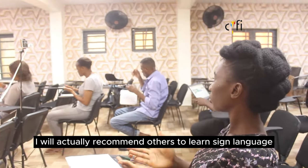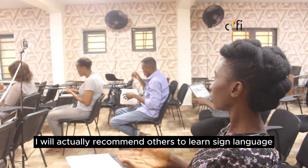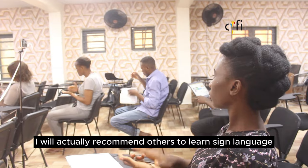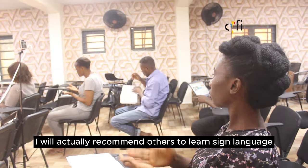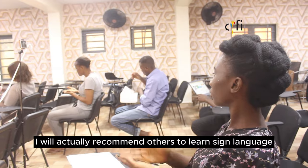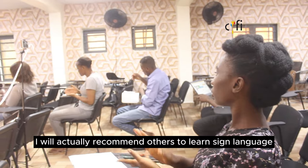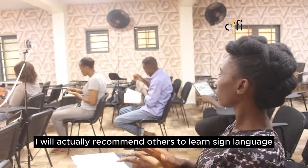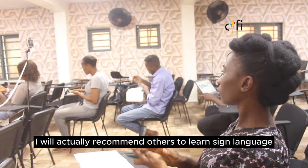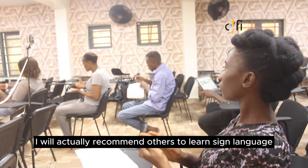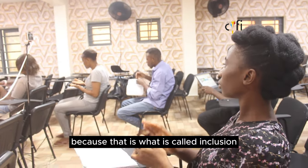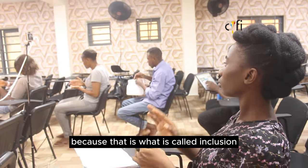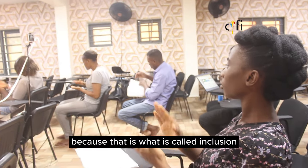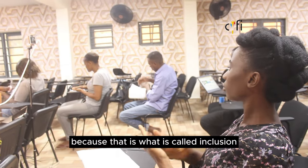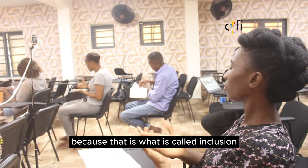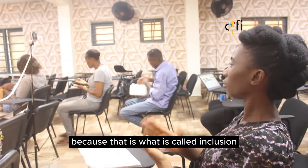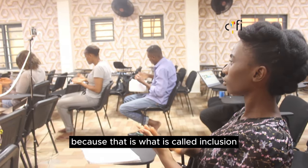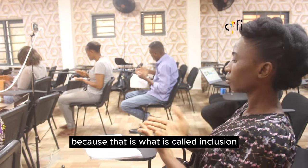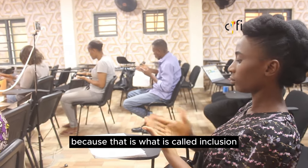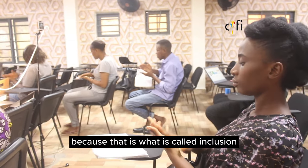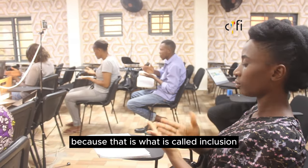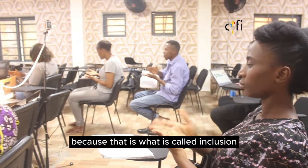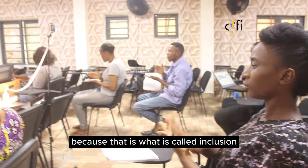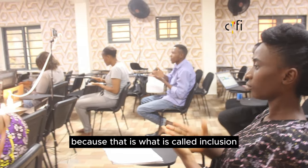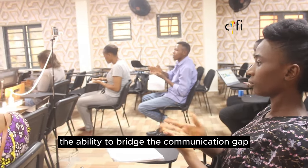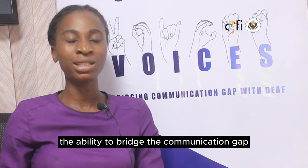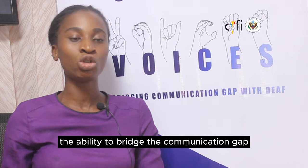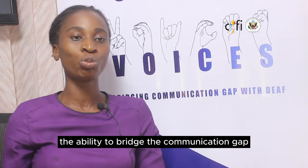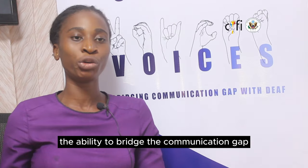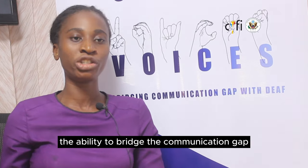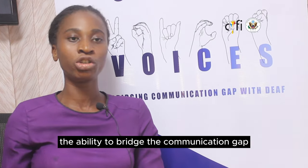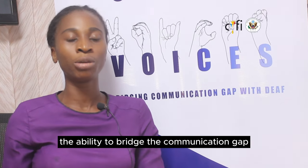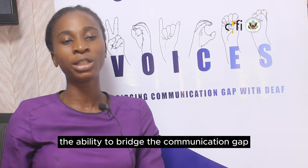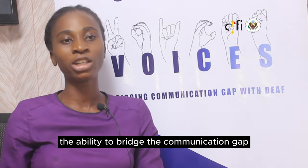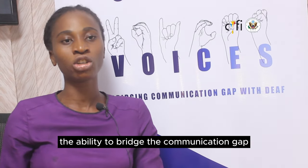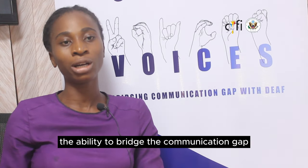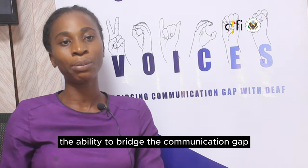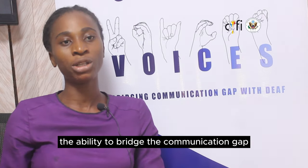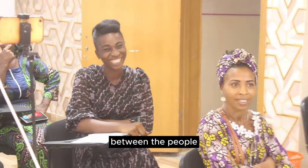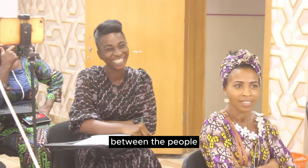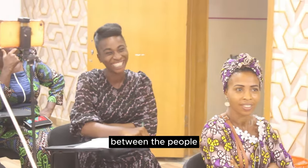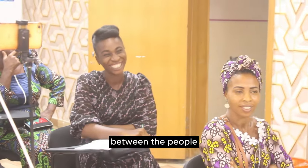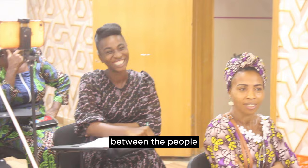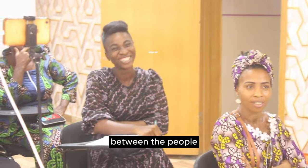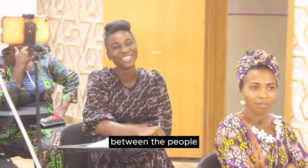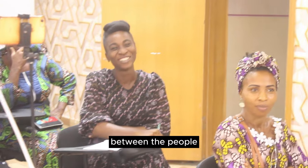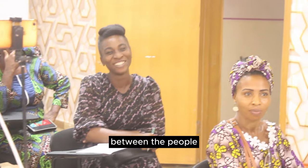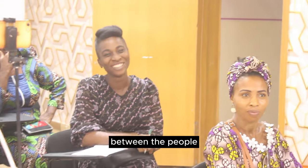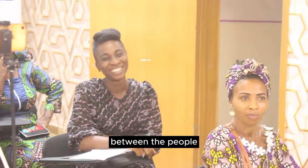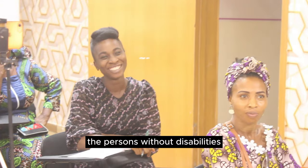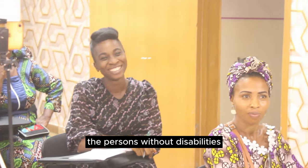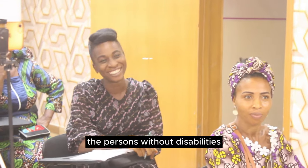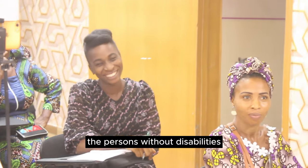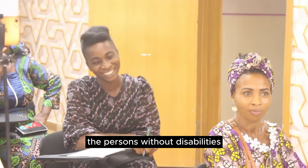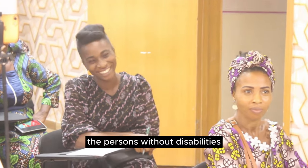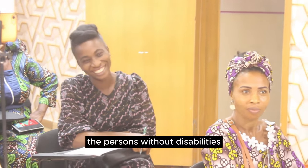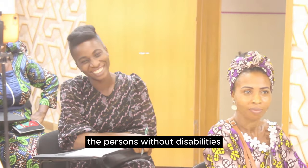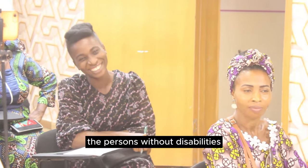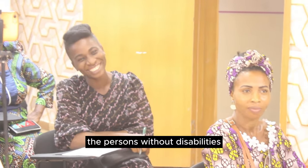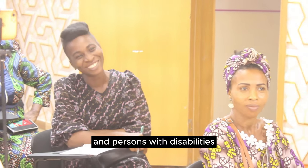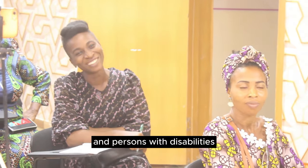to learn sign language because that is what is called inclusion, the ability to bridge the communication gap between the people, the persons without disabilities and persons